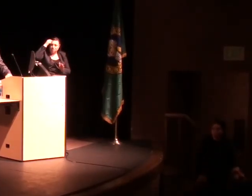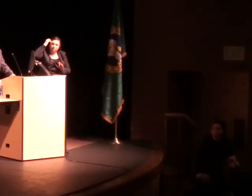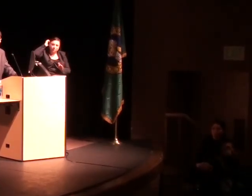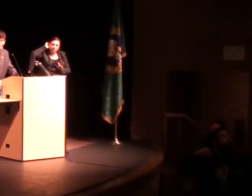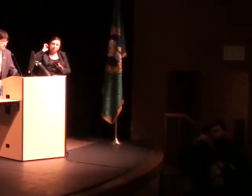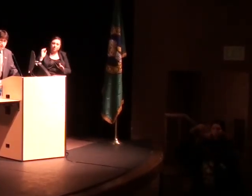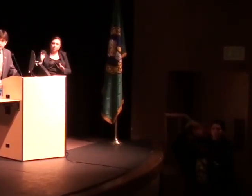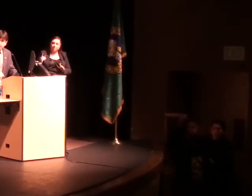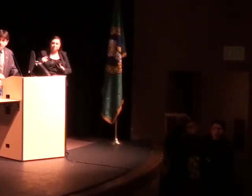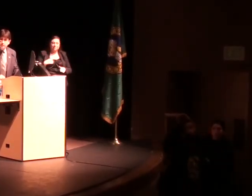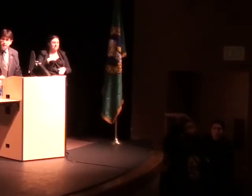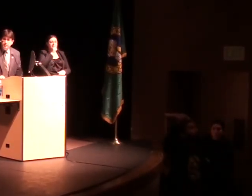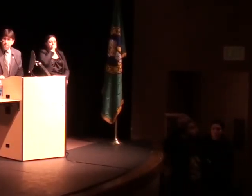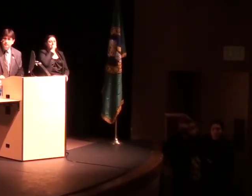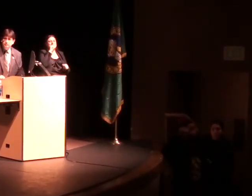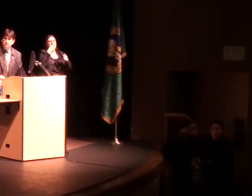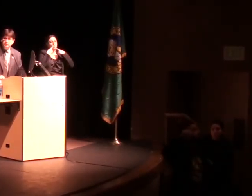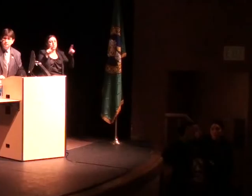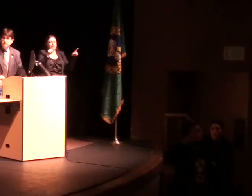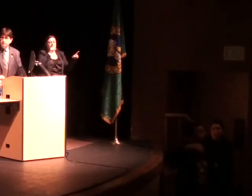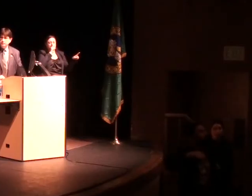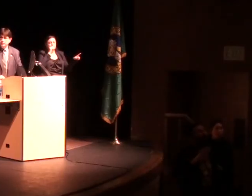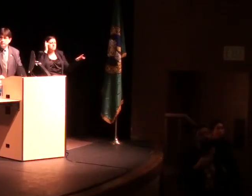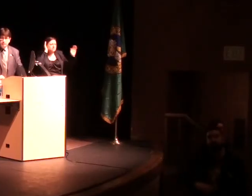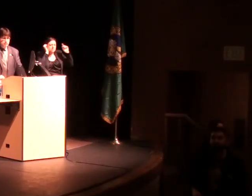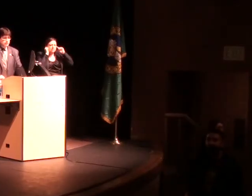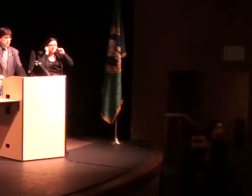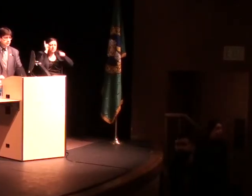government? I believe that it's not on.